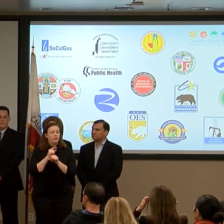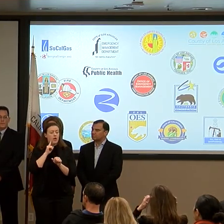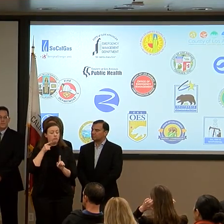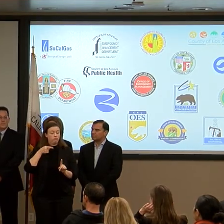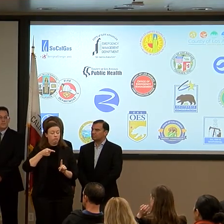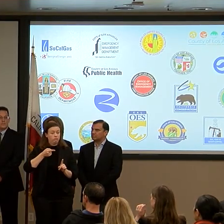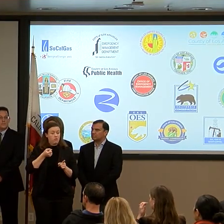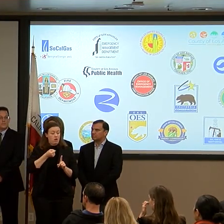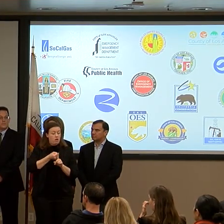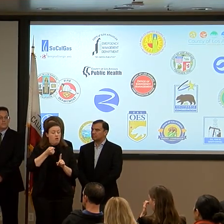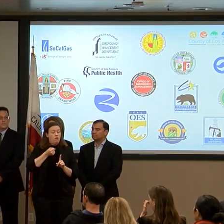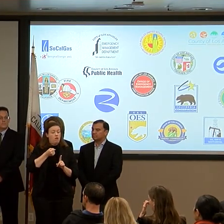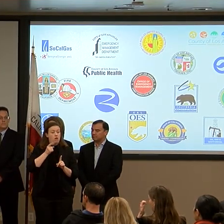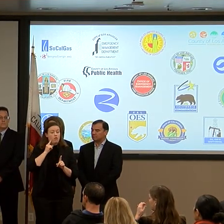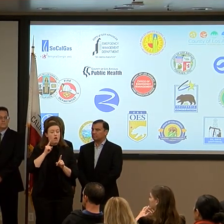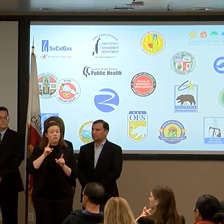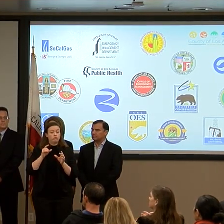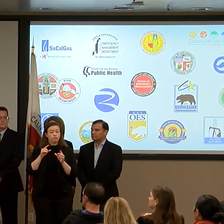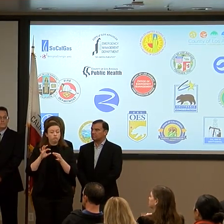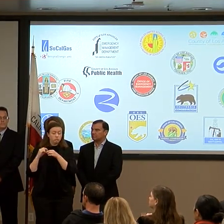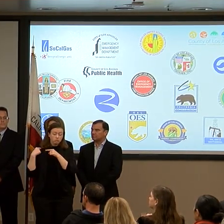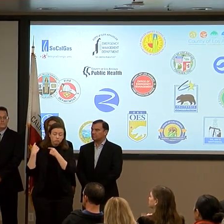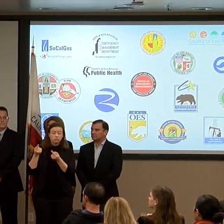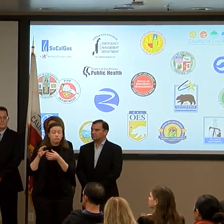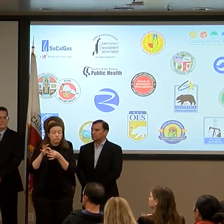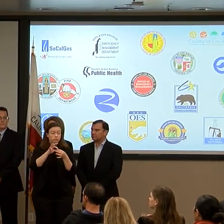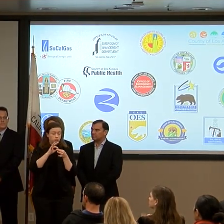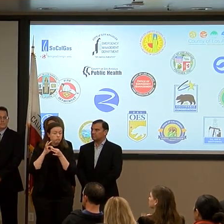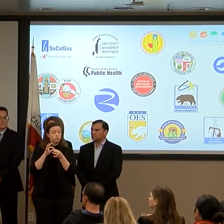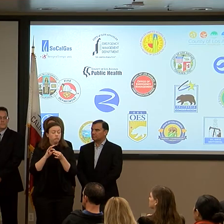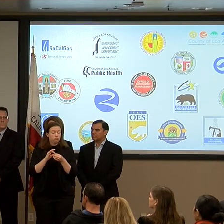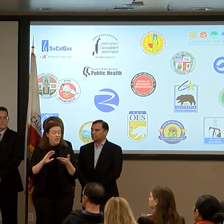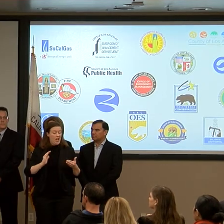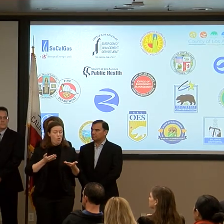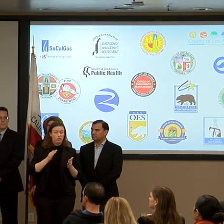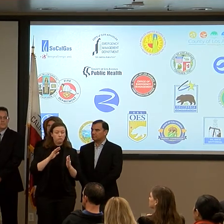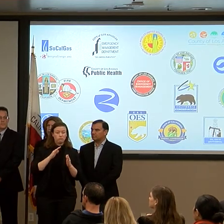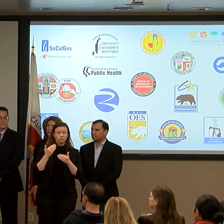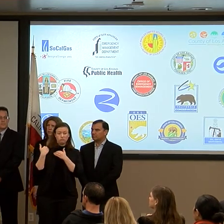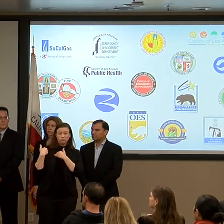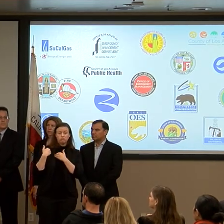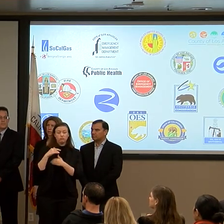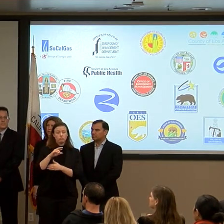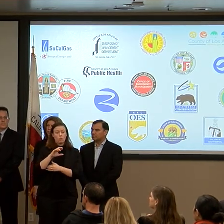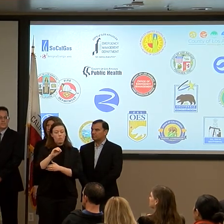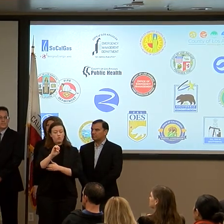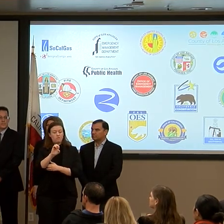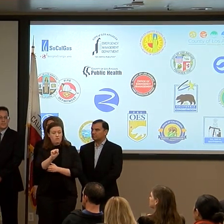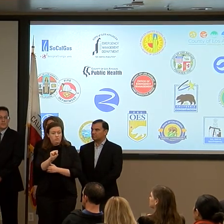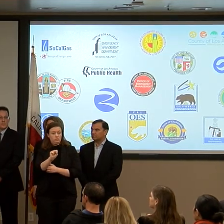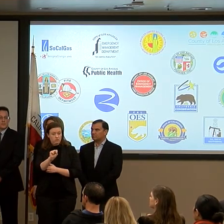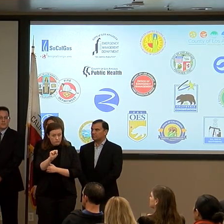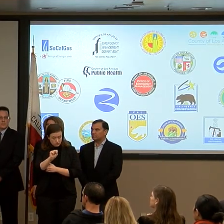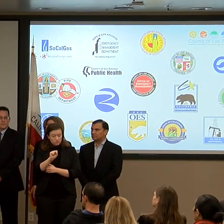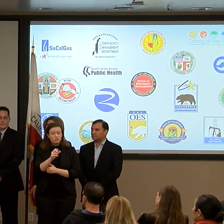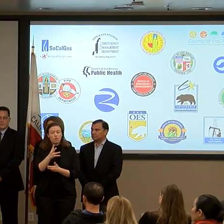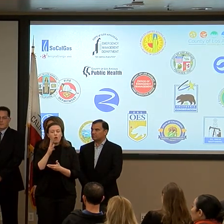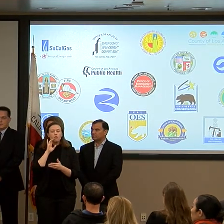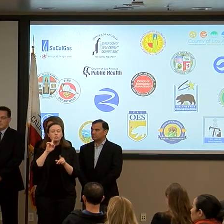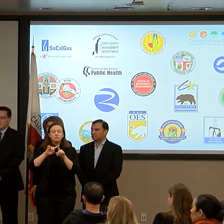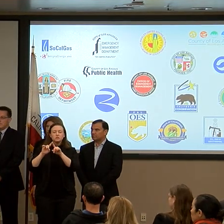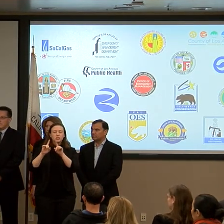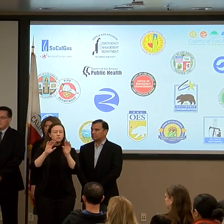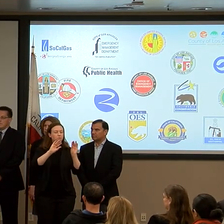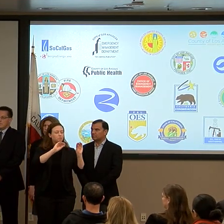the extensive collaboration and coordination. Our role at OES was to take a lot of great organizations that